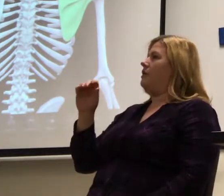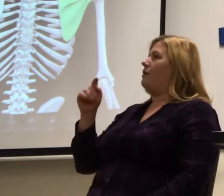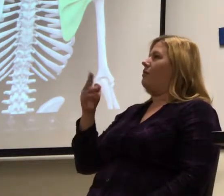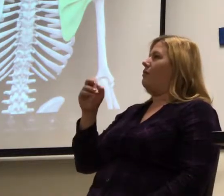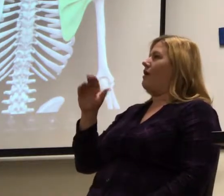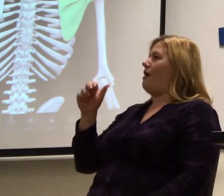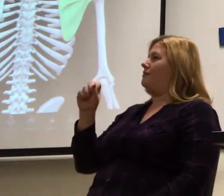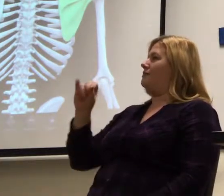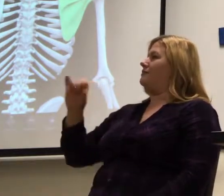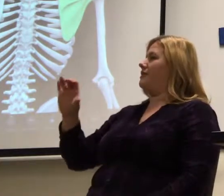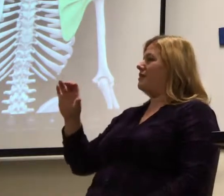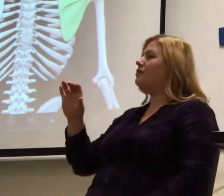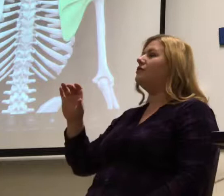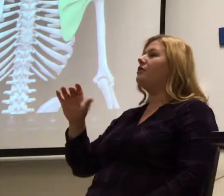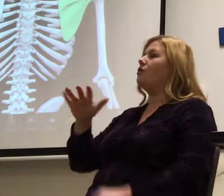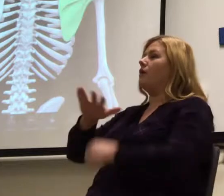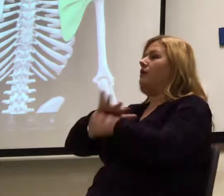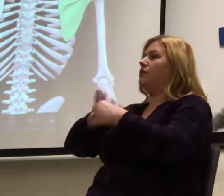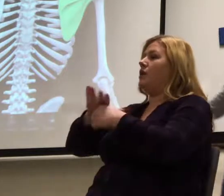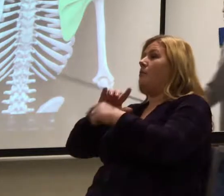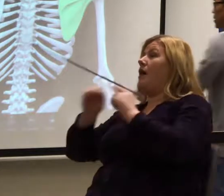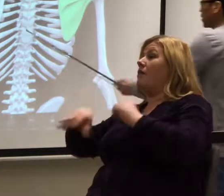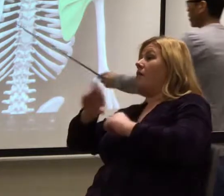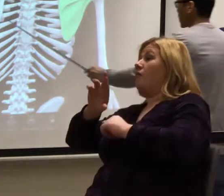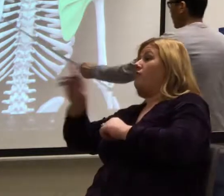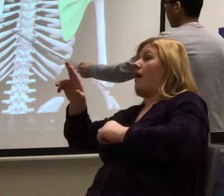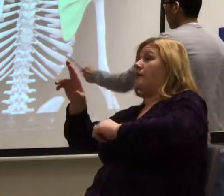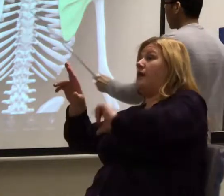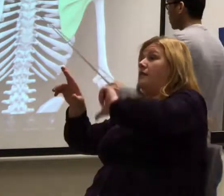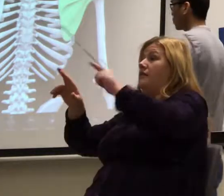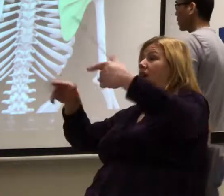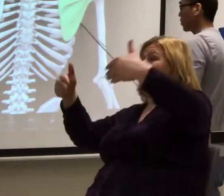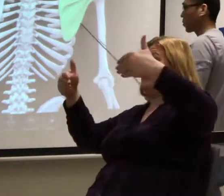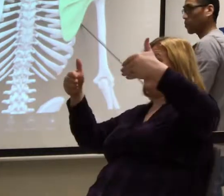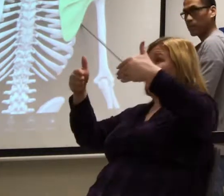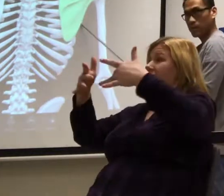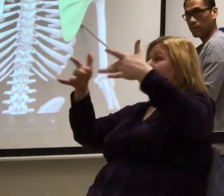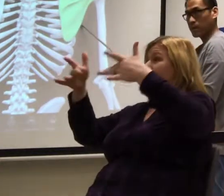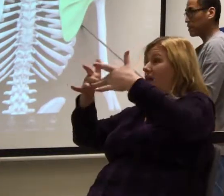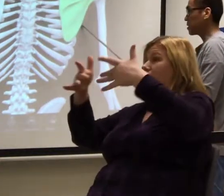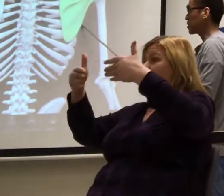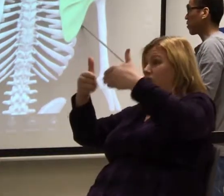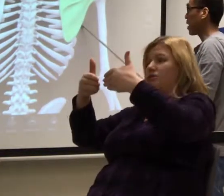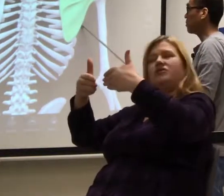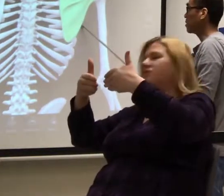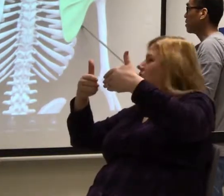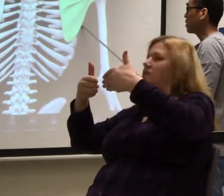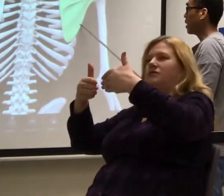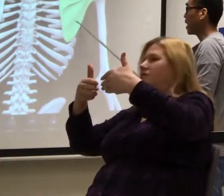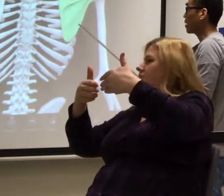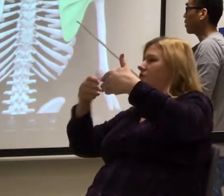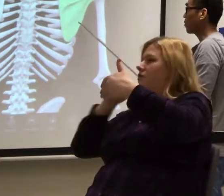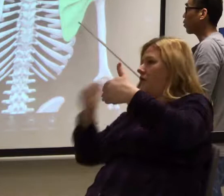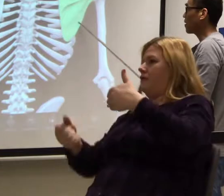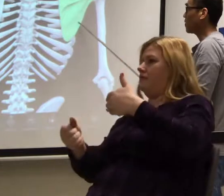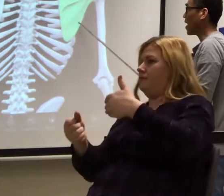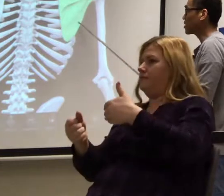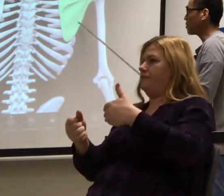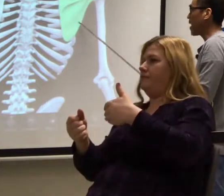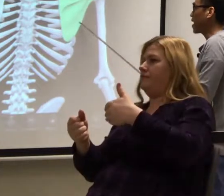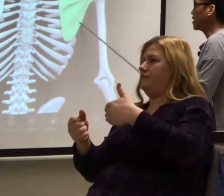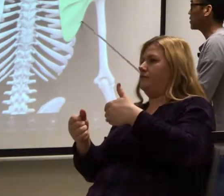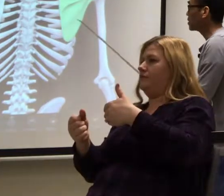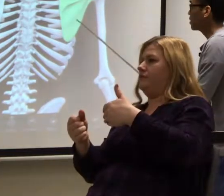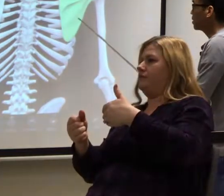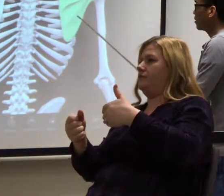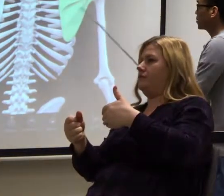articulate with the shoulder blade on the right. Okay. And so it's kind of an incomplete girdle, as is described. And the advantage